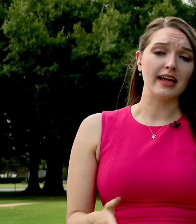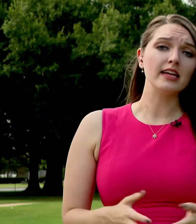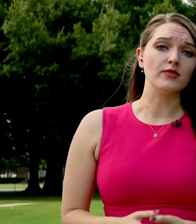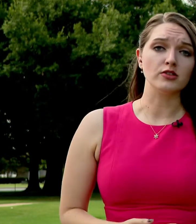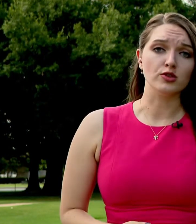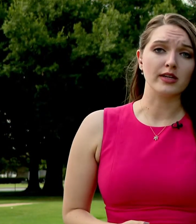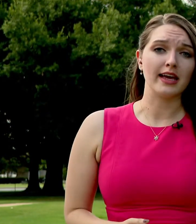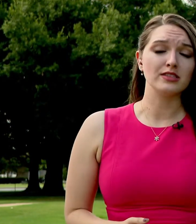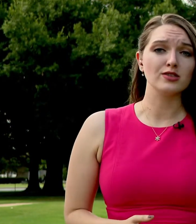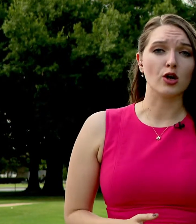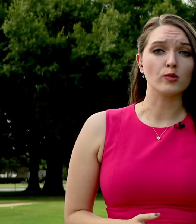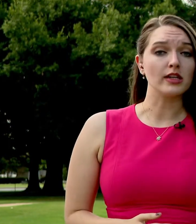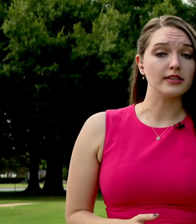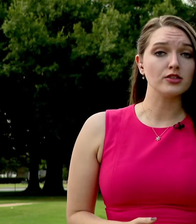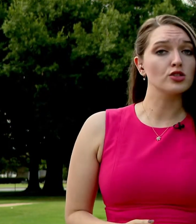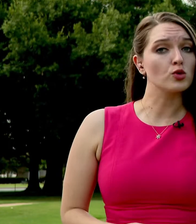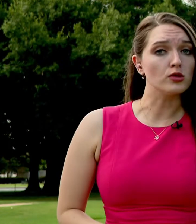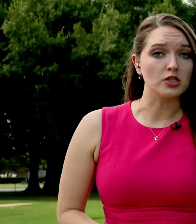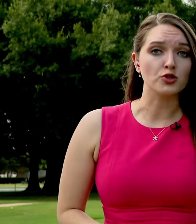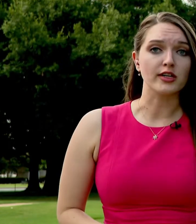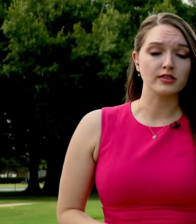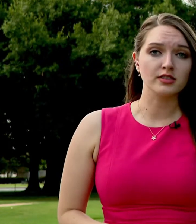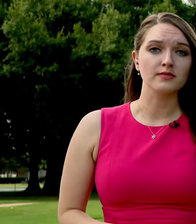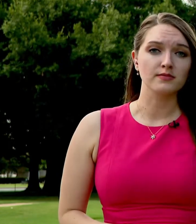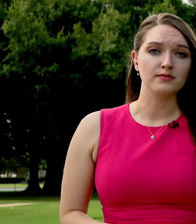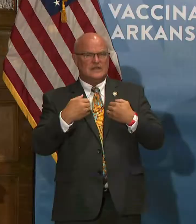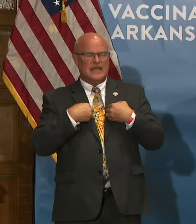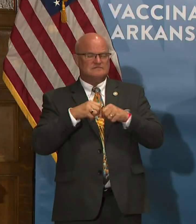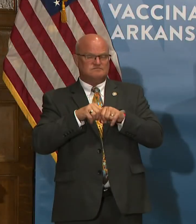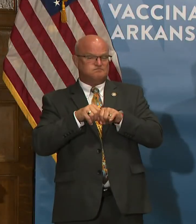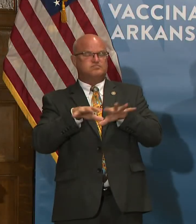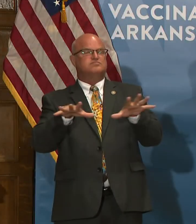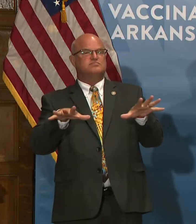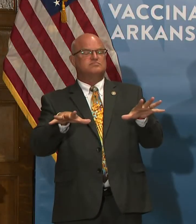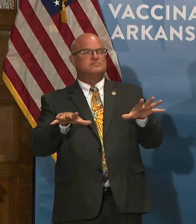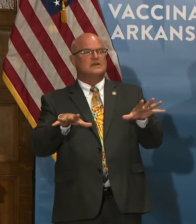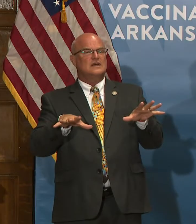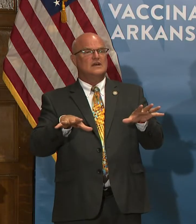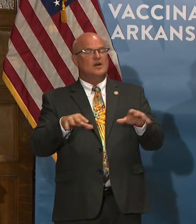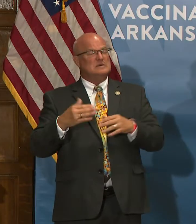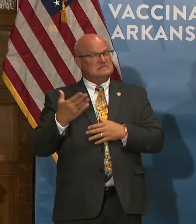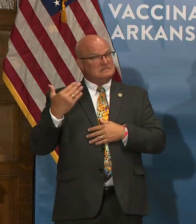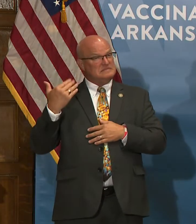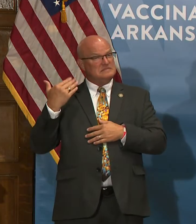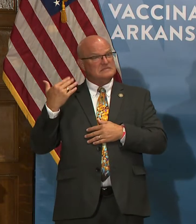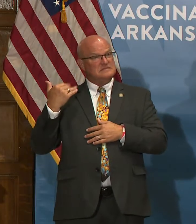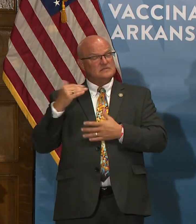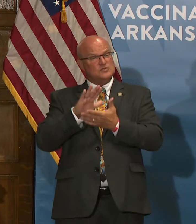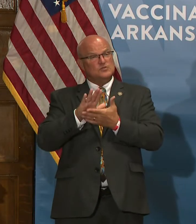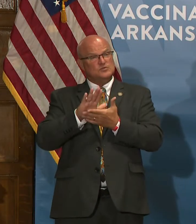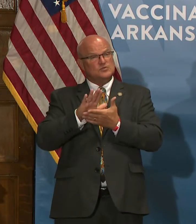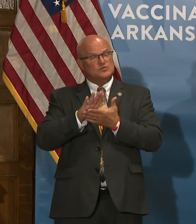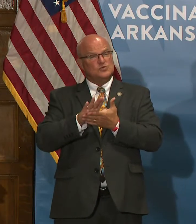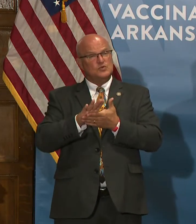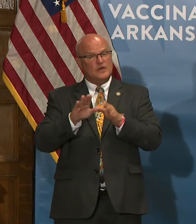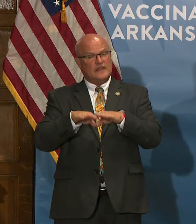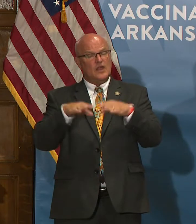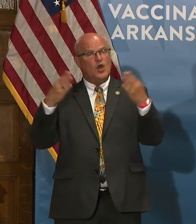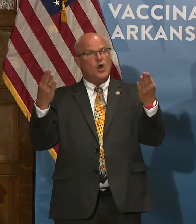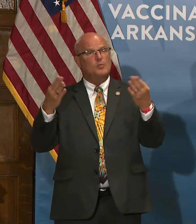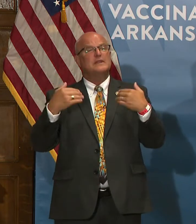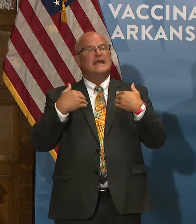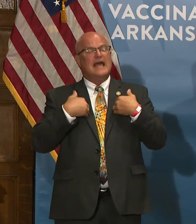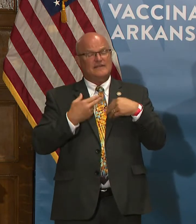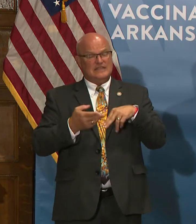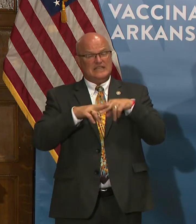that any of these new cases are related to school districts. There was one of the earlier schools that opened did